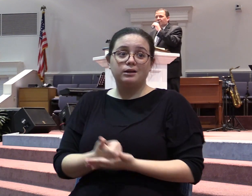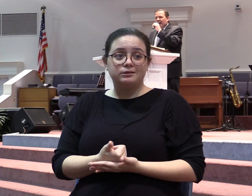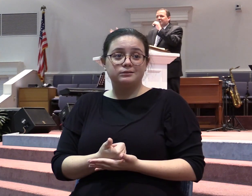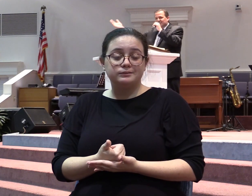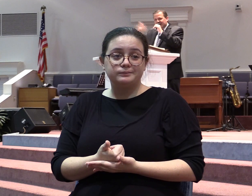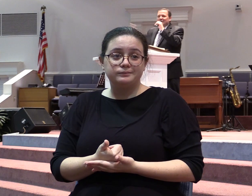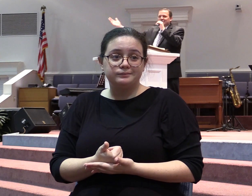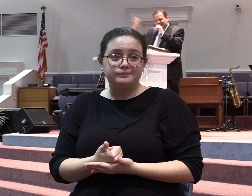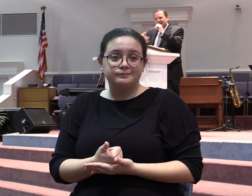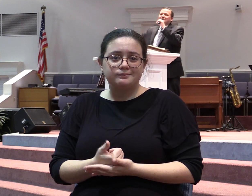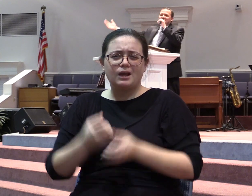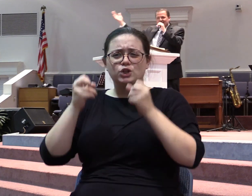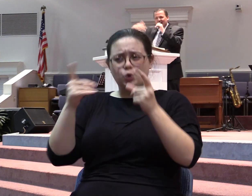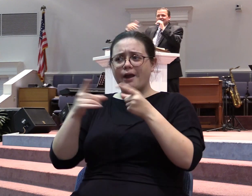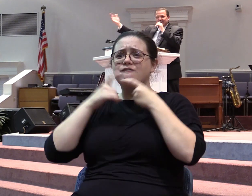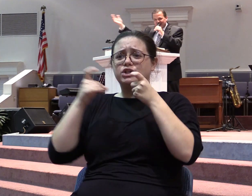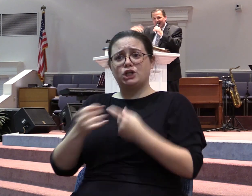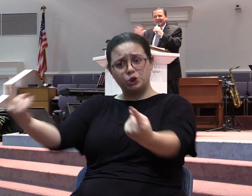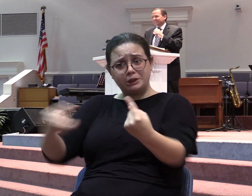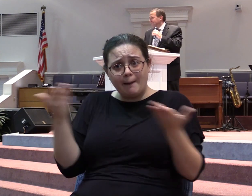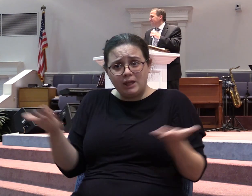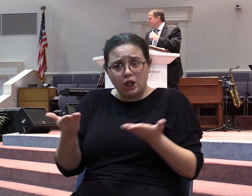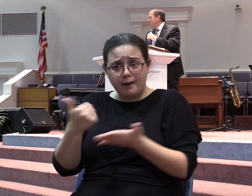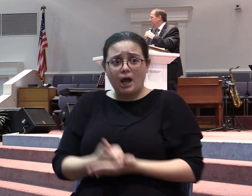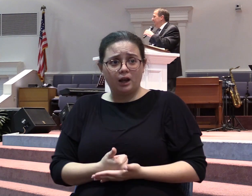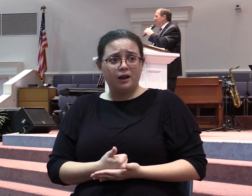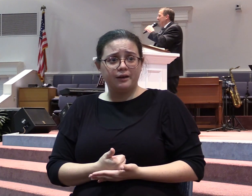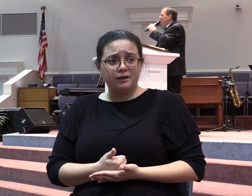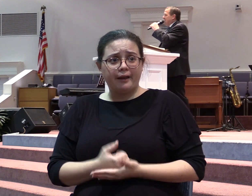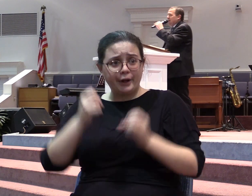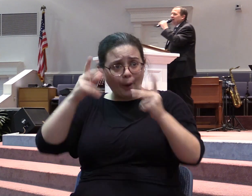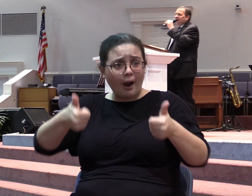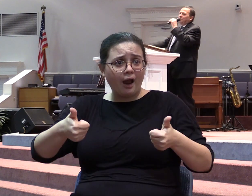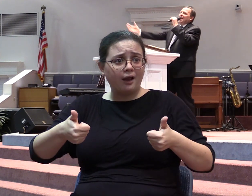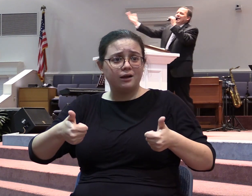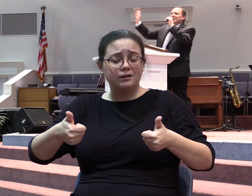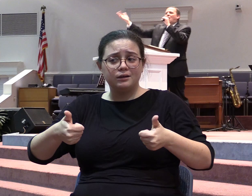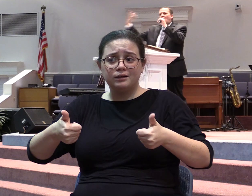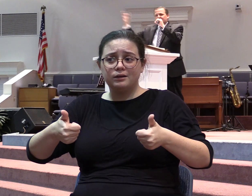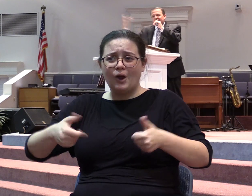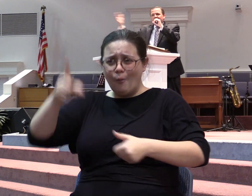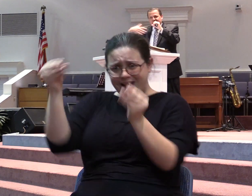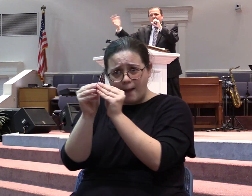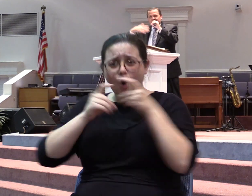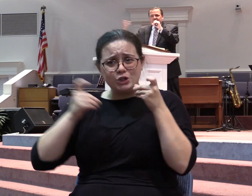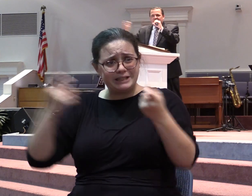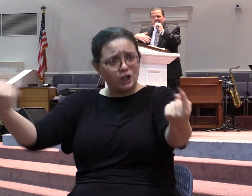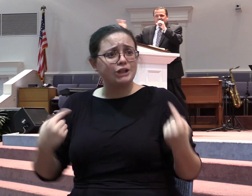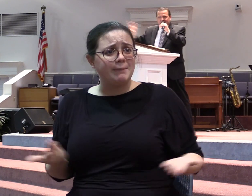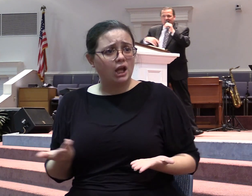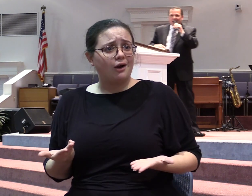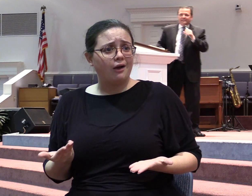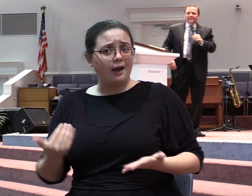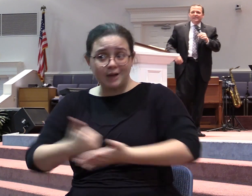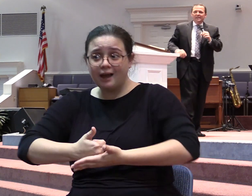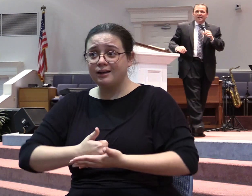It's okay for sinners to come to the house of God. As a matter of fact, we need more sinners coming to the house